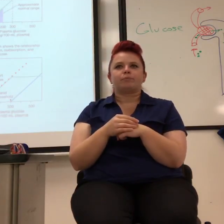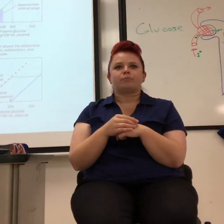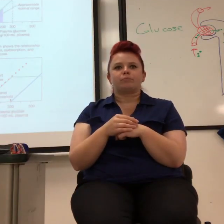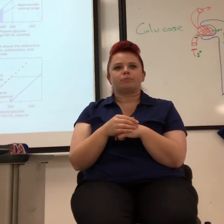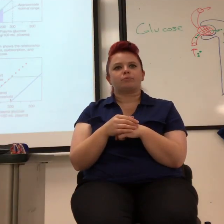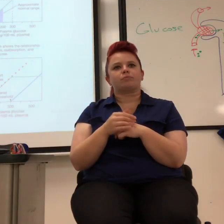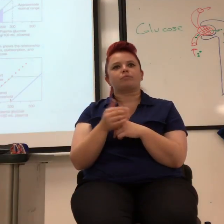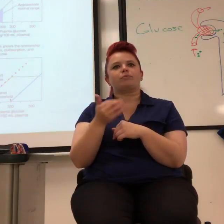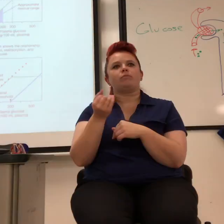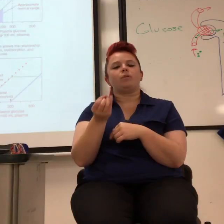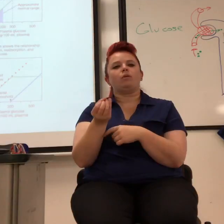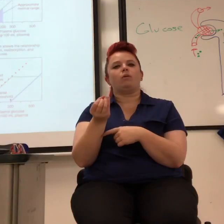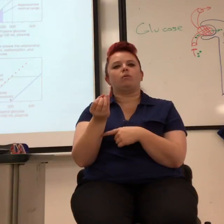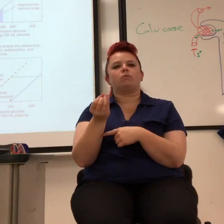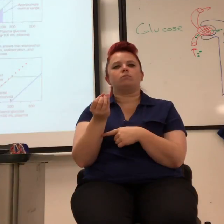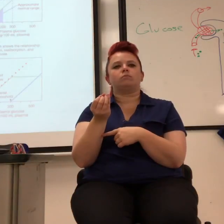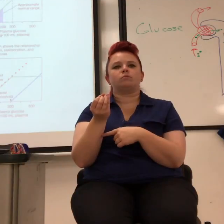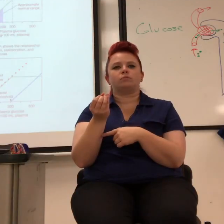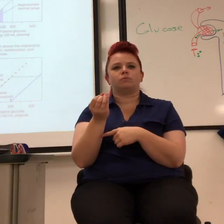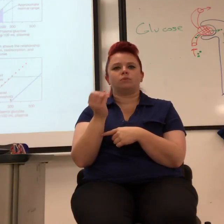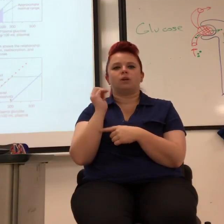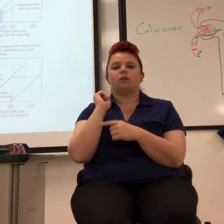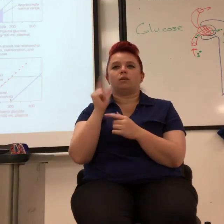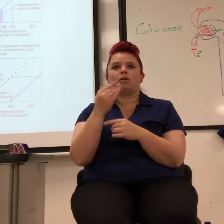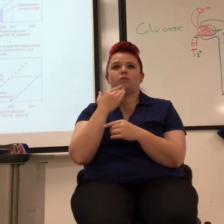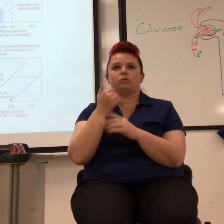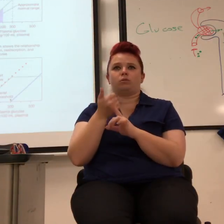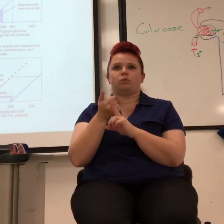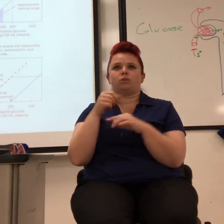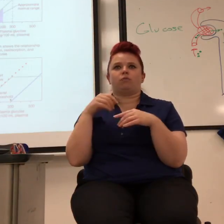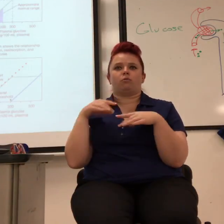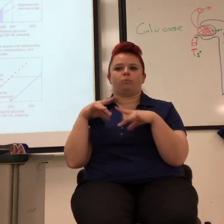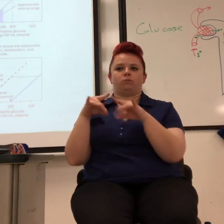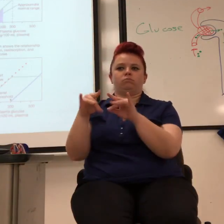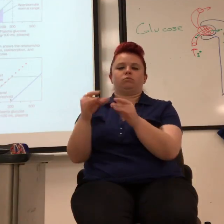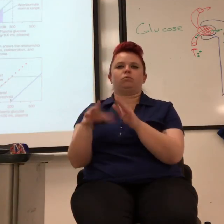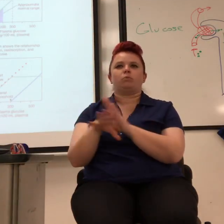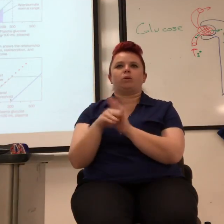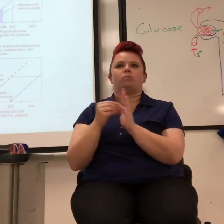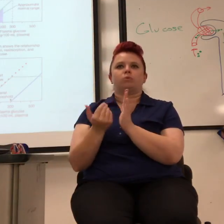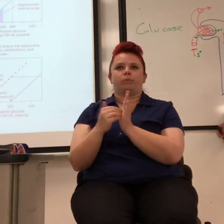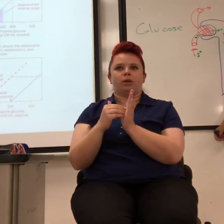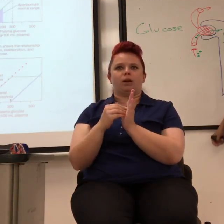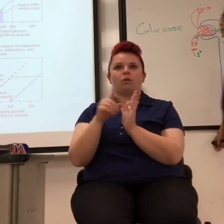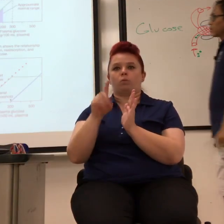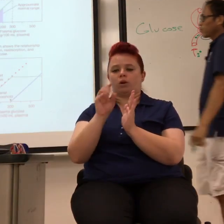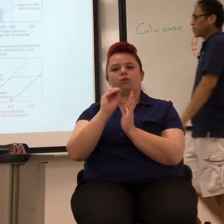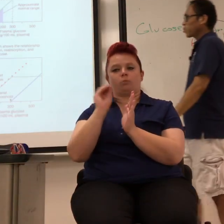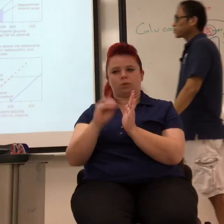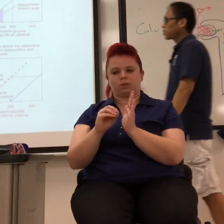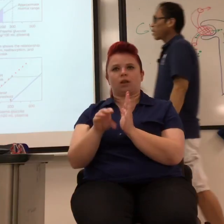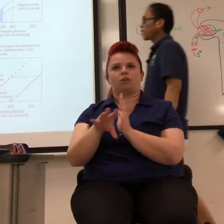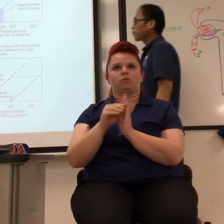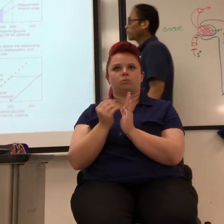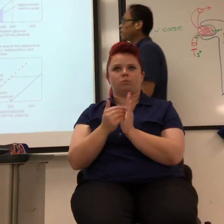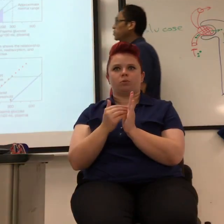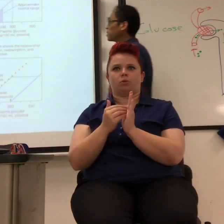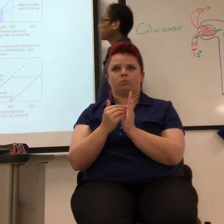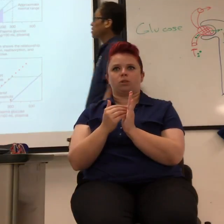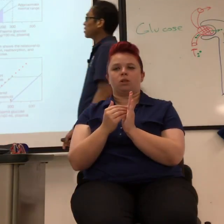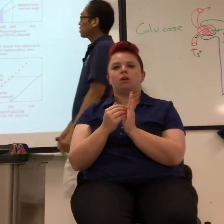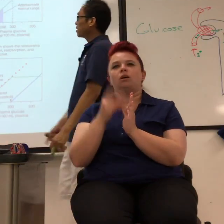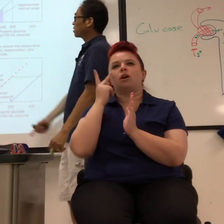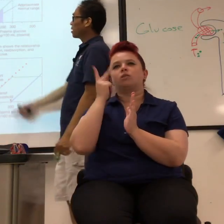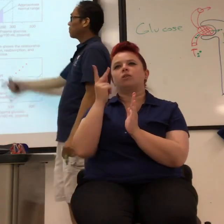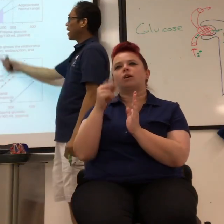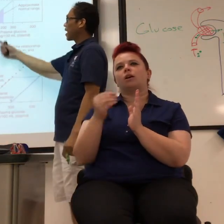so that all the glucose is reabsorbed 100%. Because, look at the reabsorption graph, you're